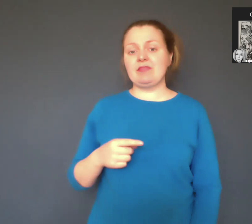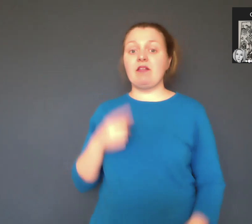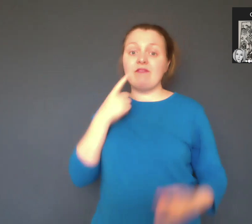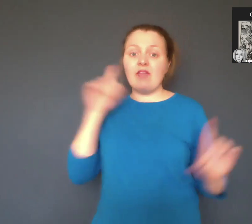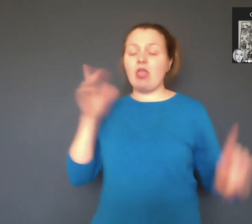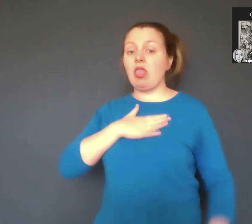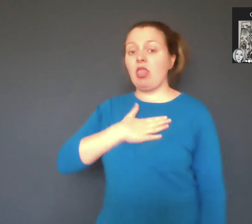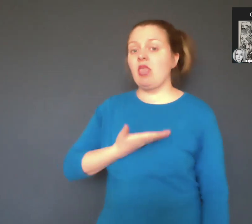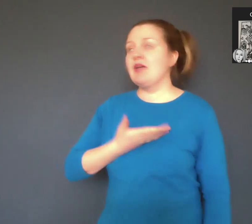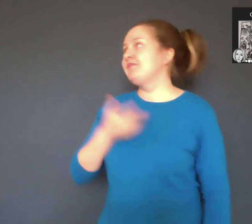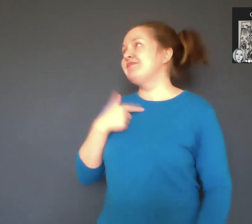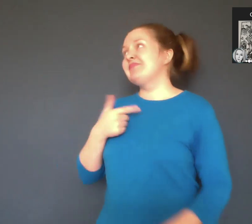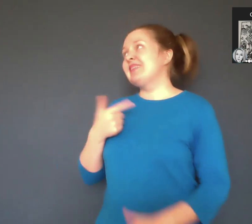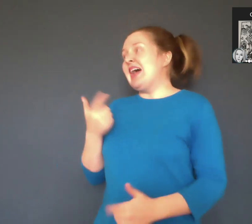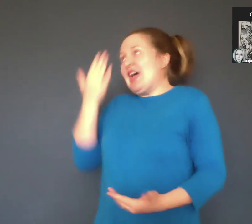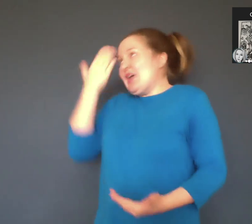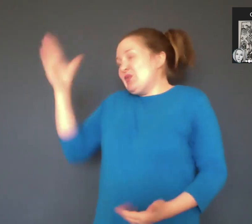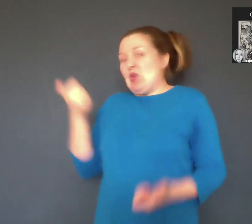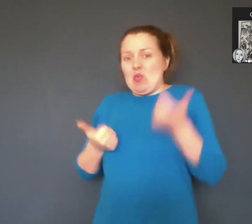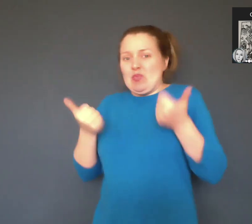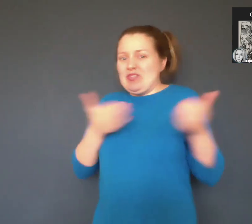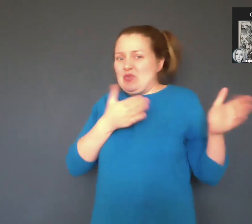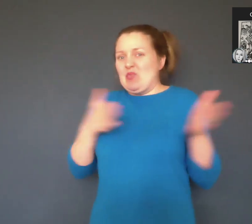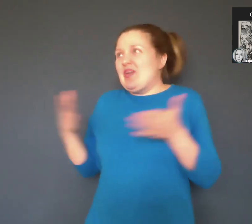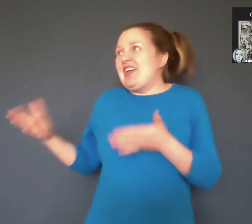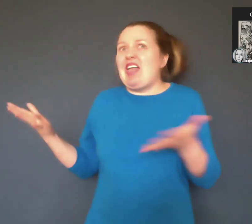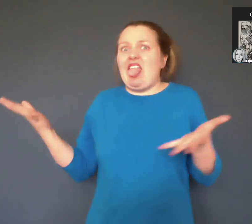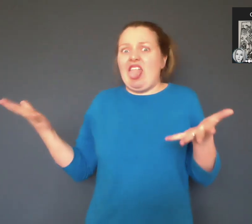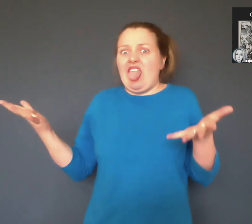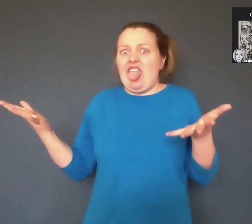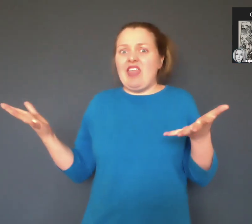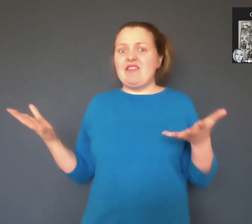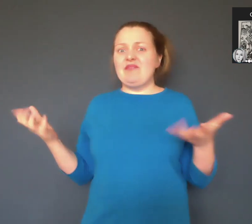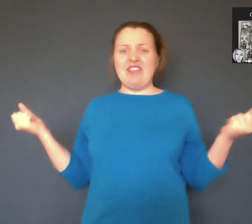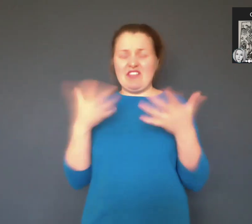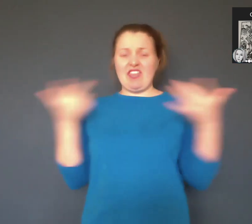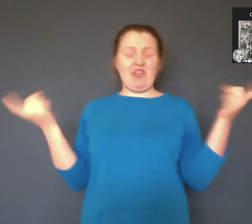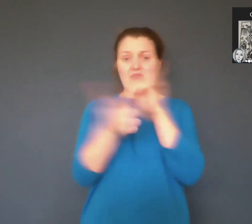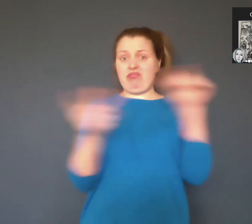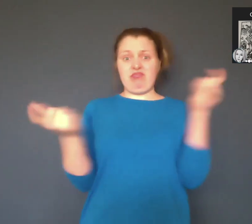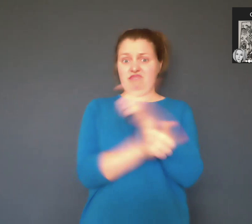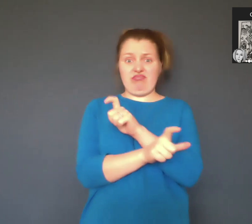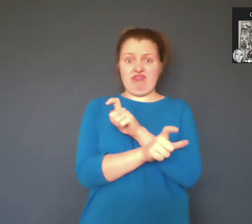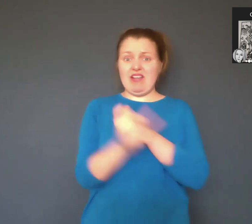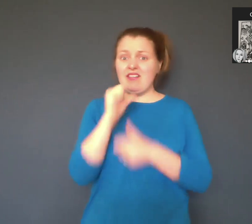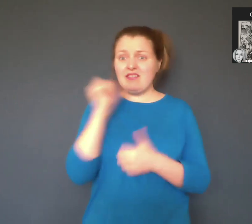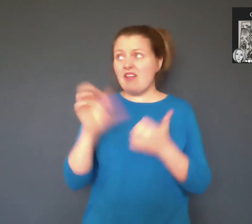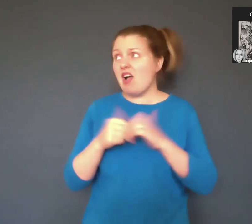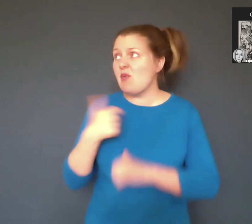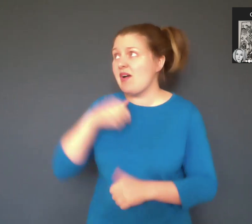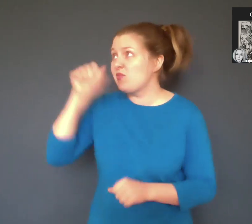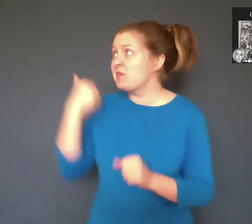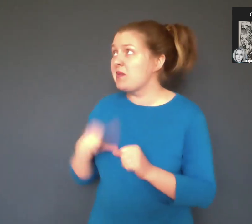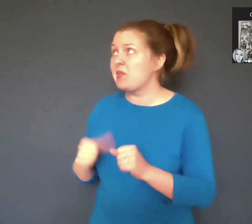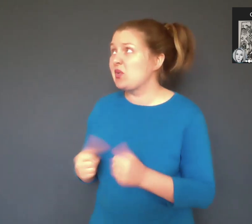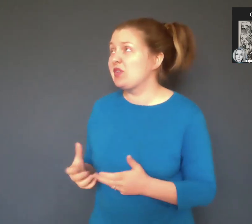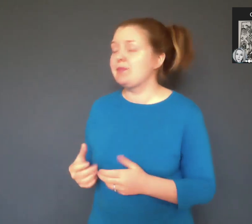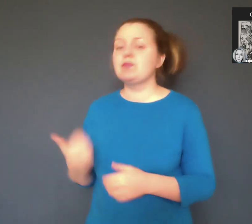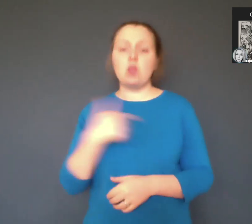"We'll keep going," his father said. "It'll all come clear." It didn't. They spent the rest of the day wandering around, hoping that